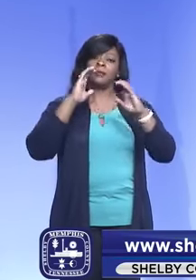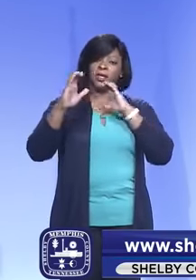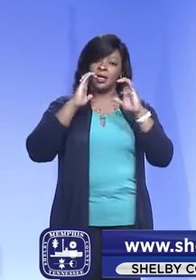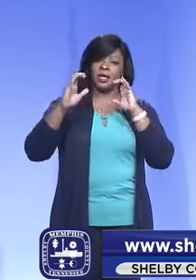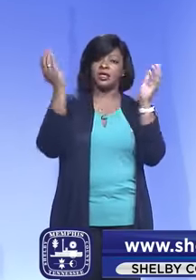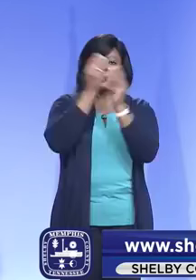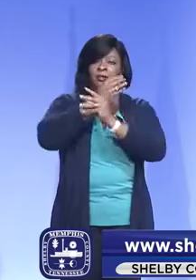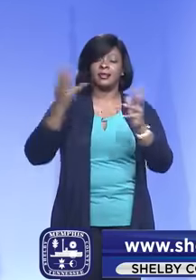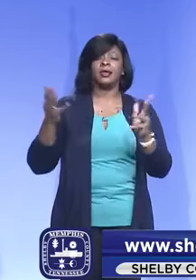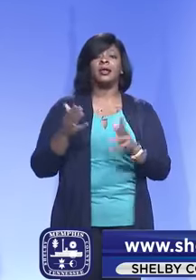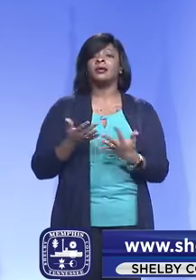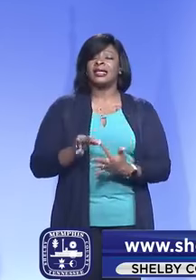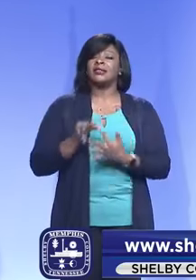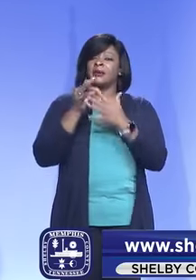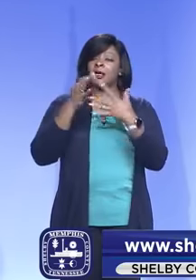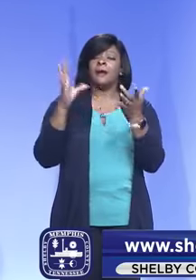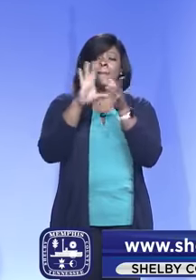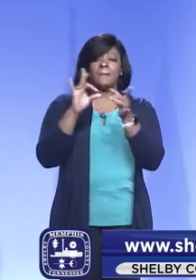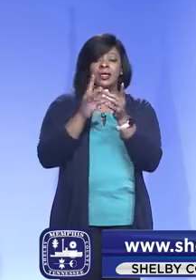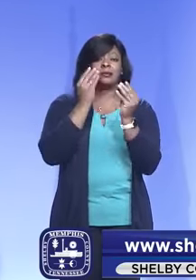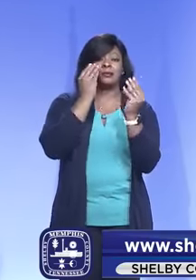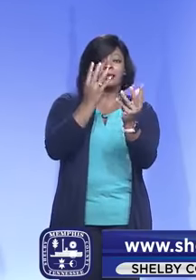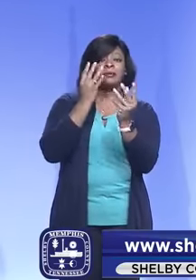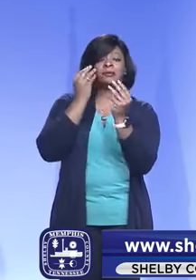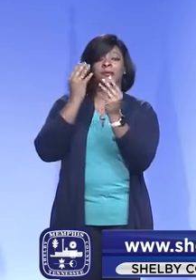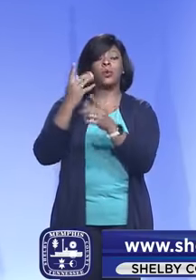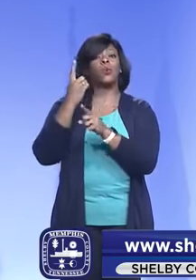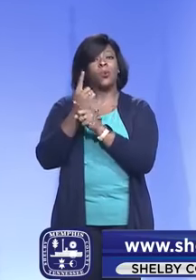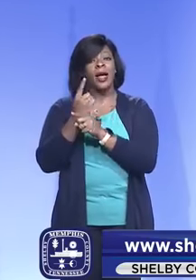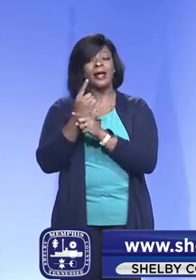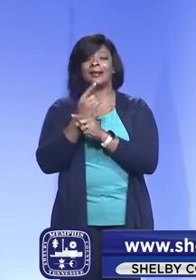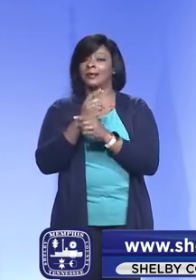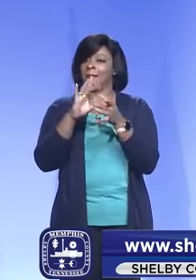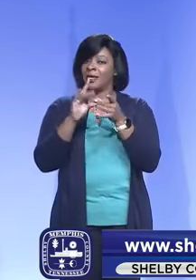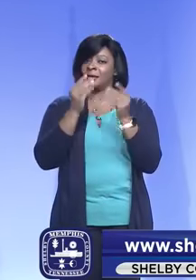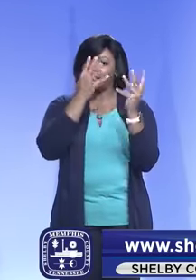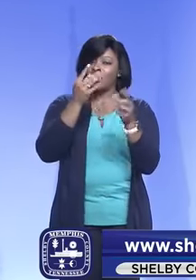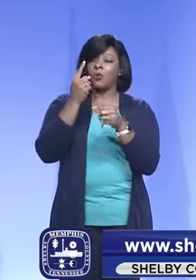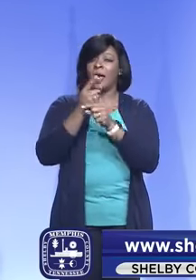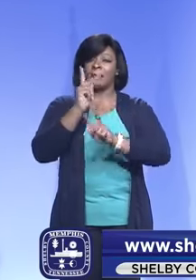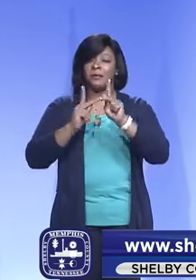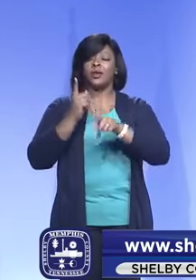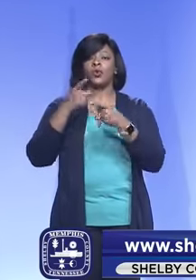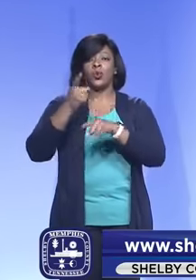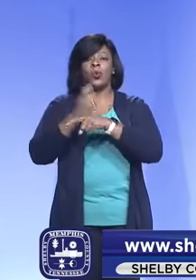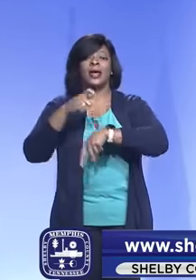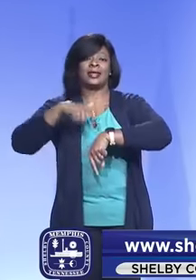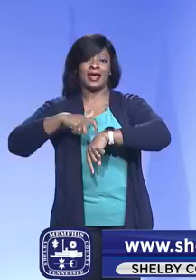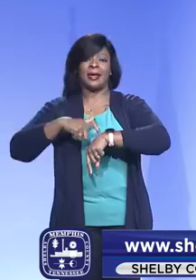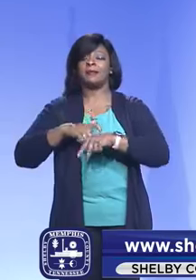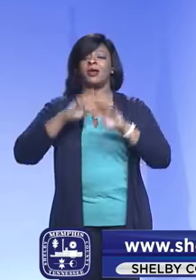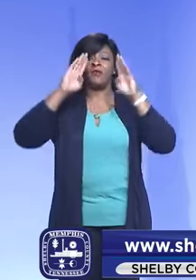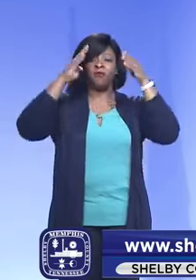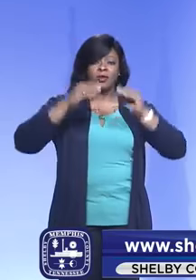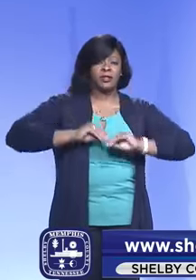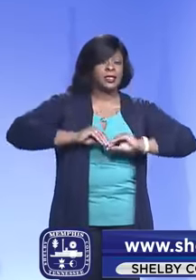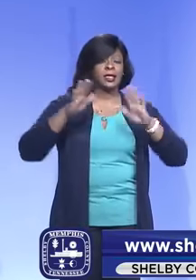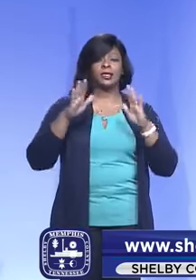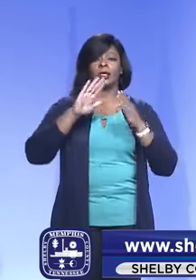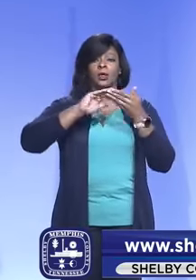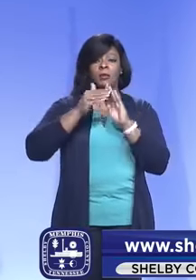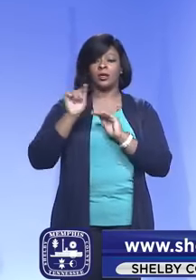communication, and particularly getting messages, the right message to the right people at the right time. So focusing clearly on the